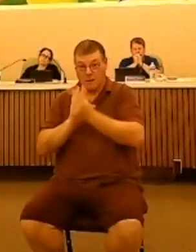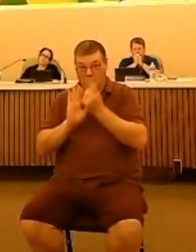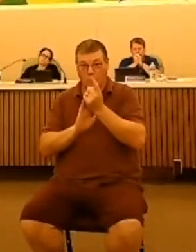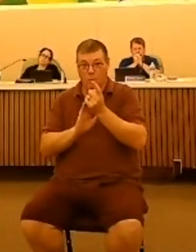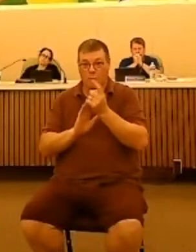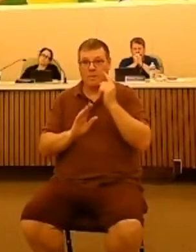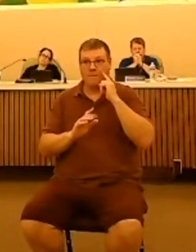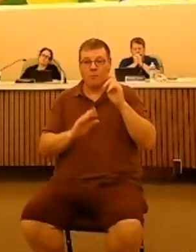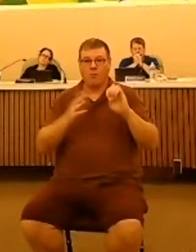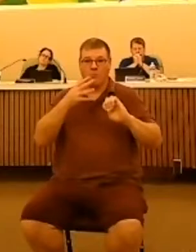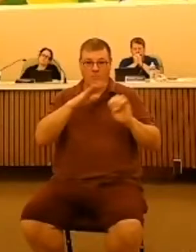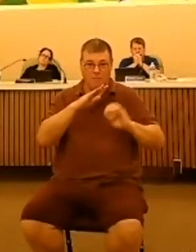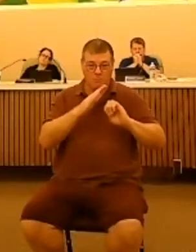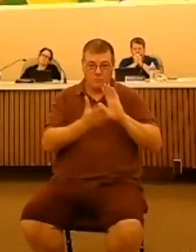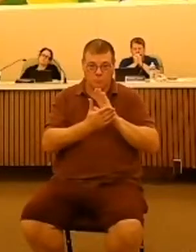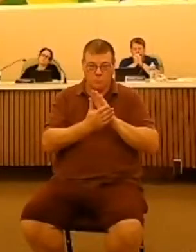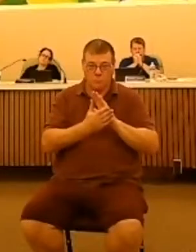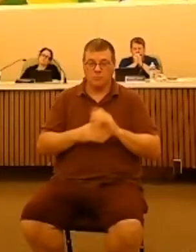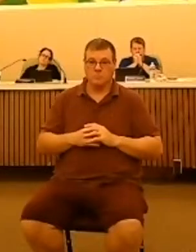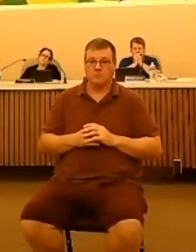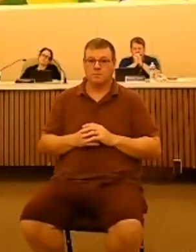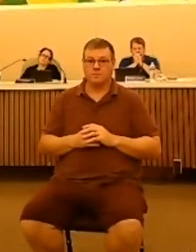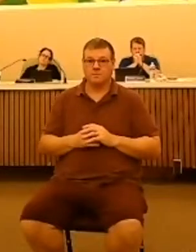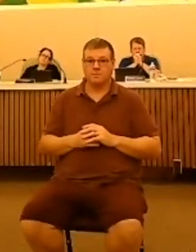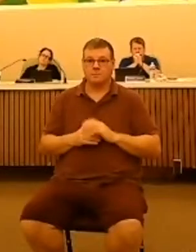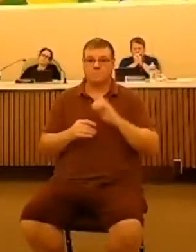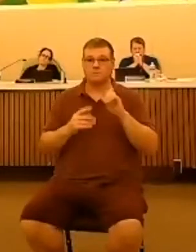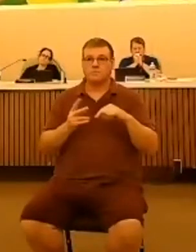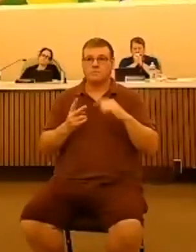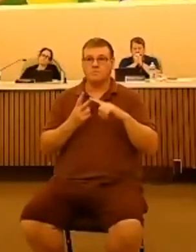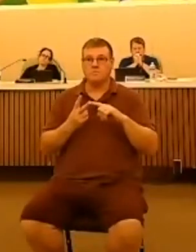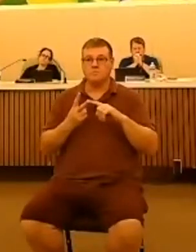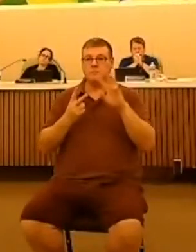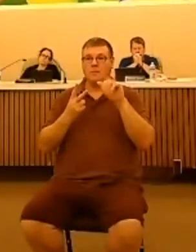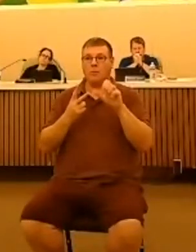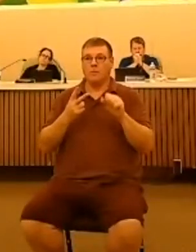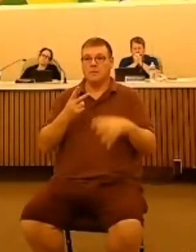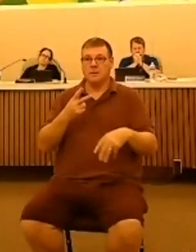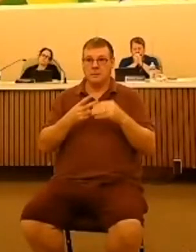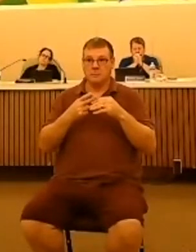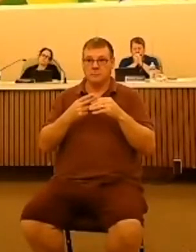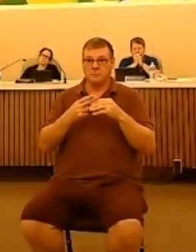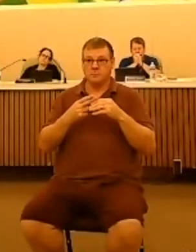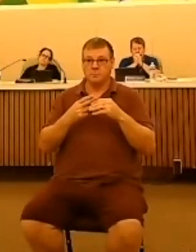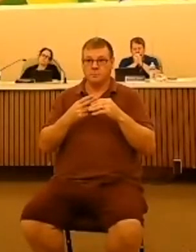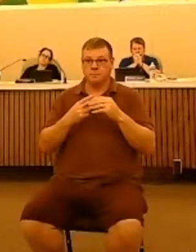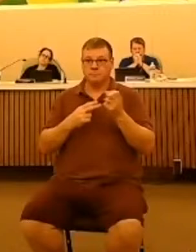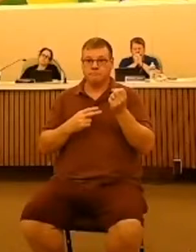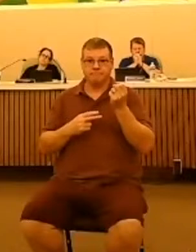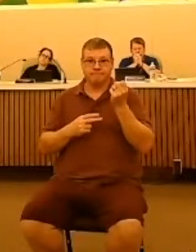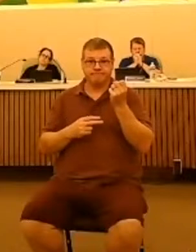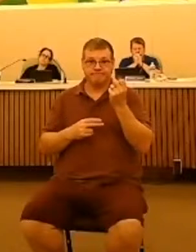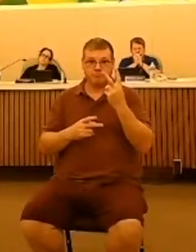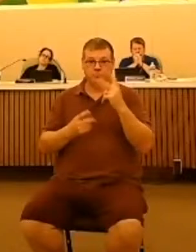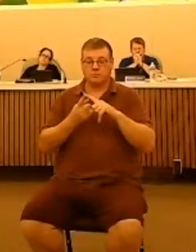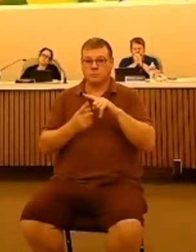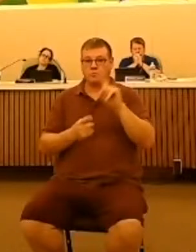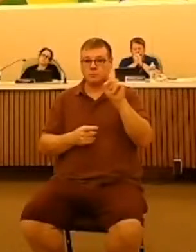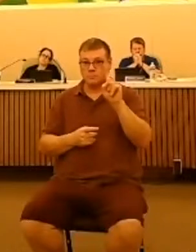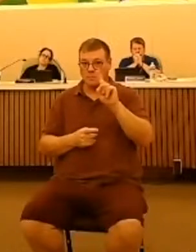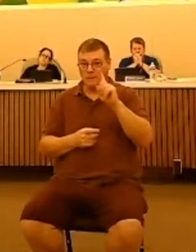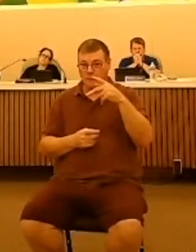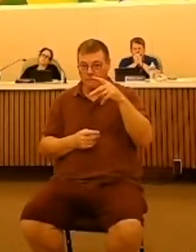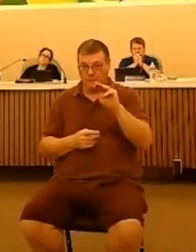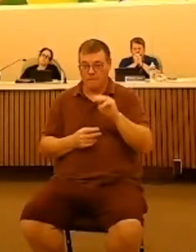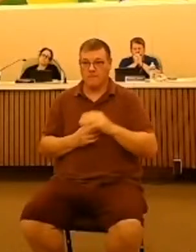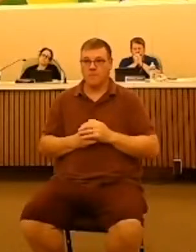the elementary school. Then it was added 12 to 1 p.m.